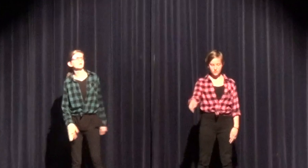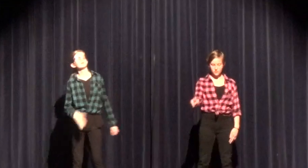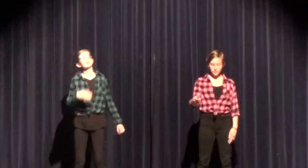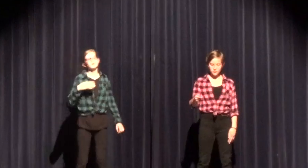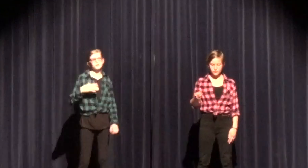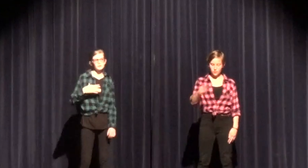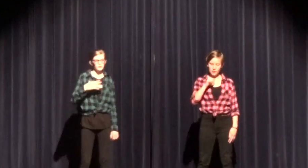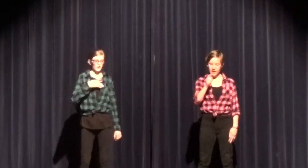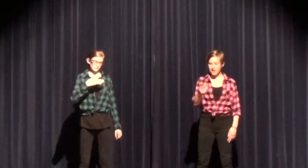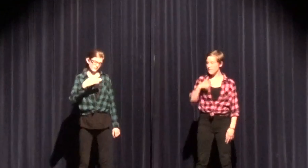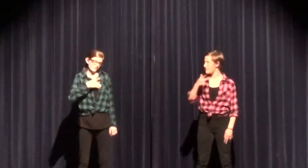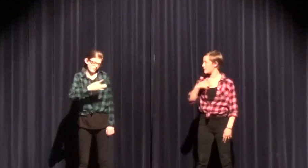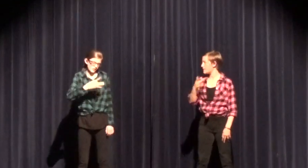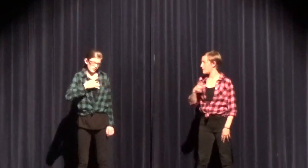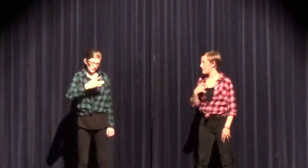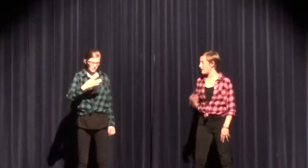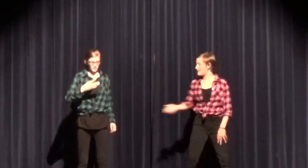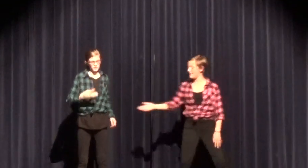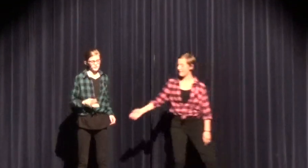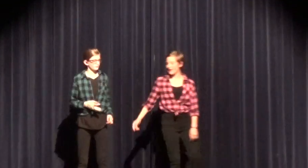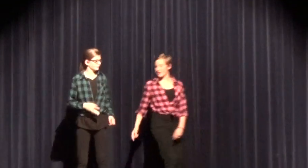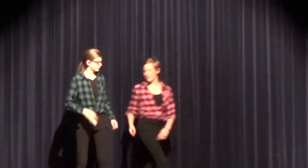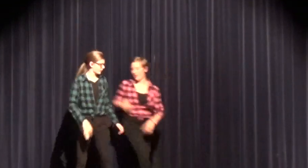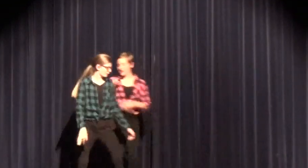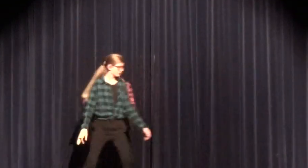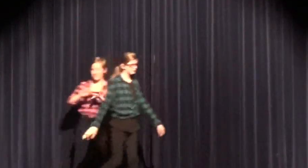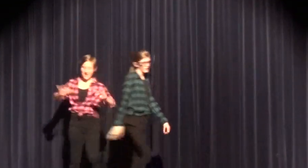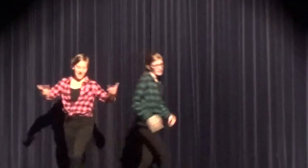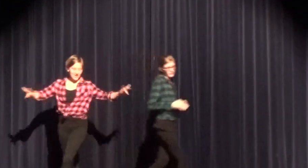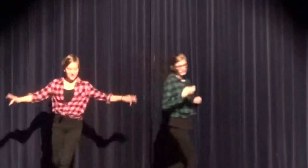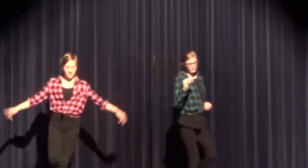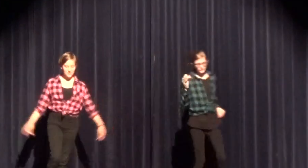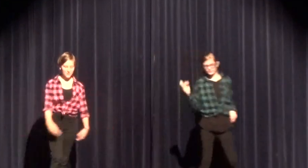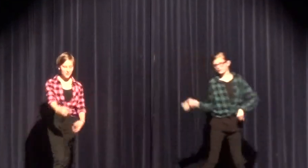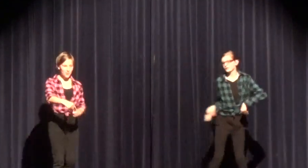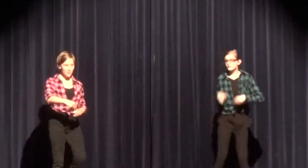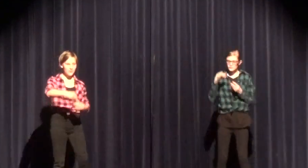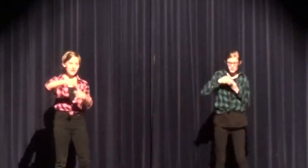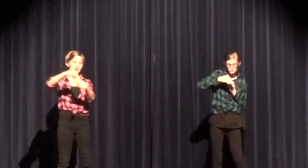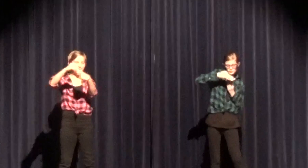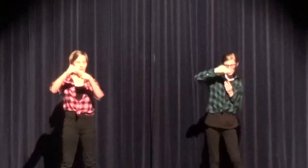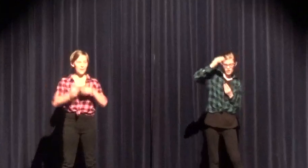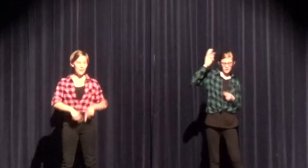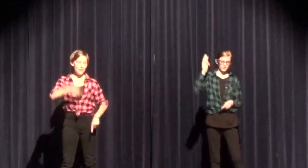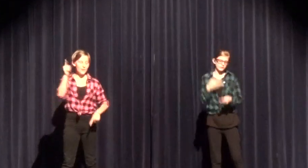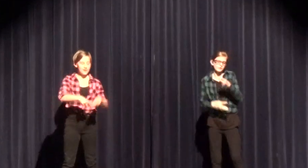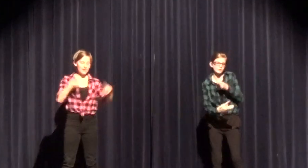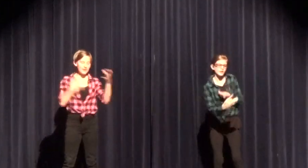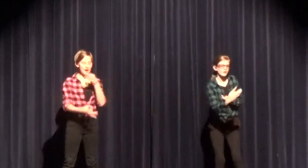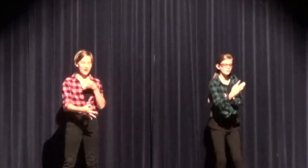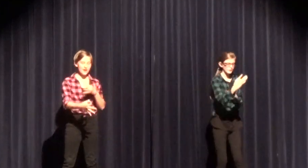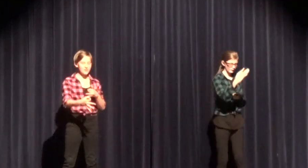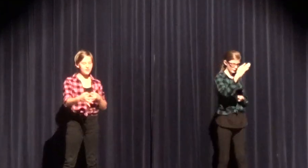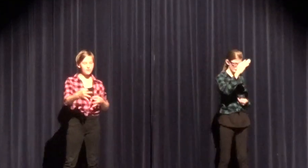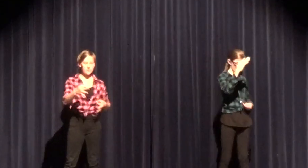You don't have to feel, like a waste of space, your original, cannot be replaced